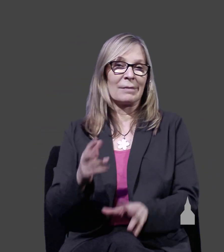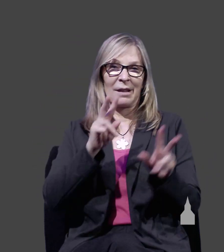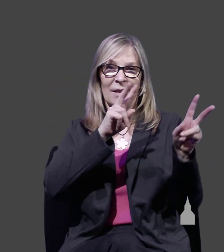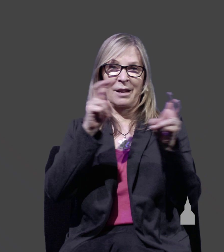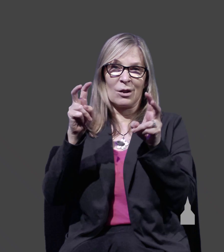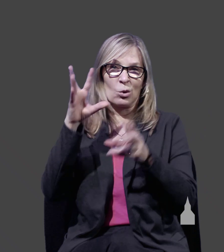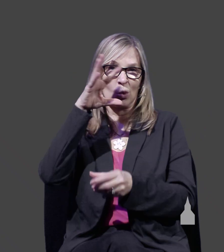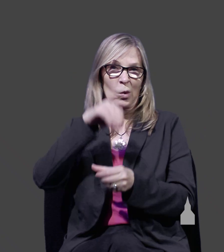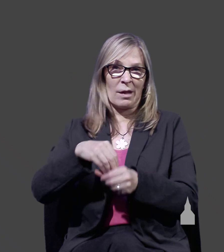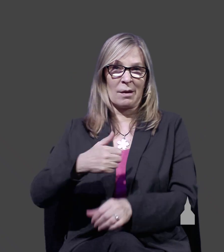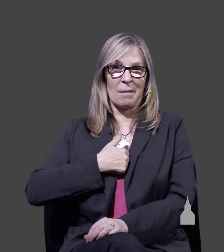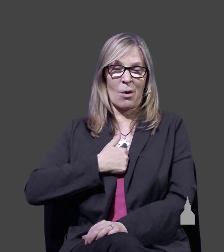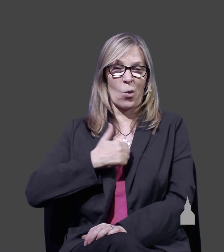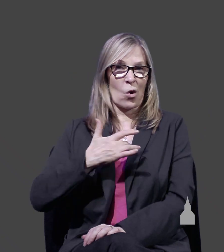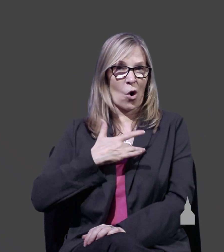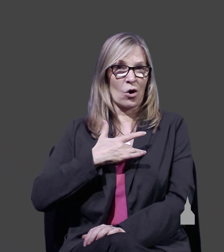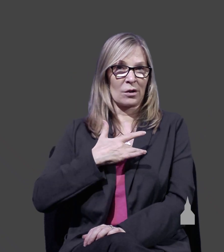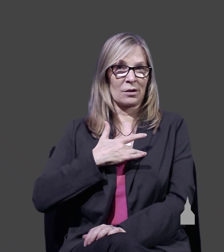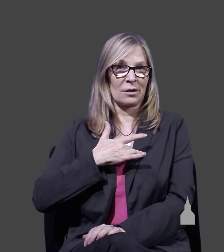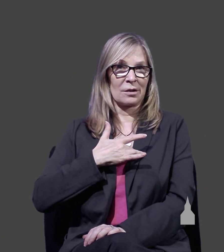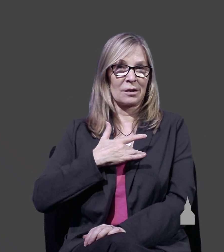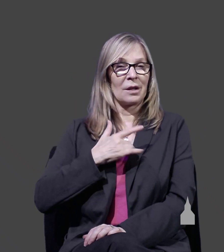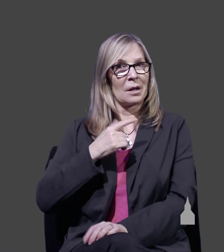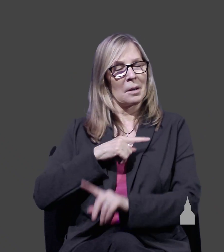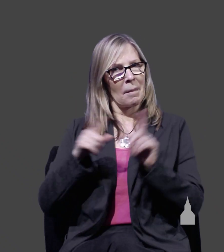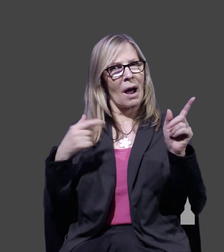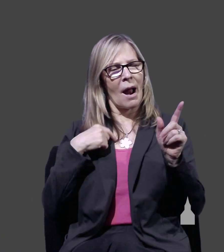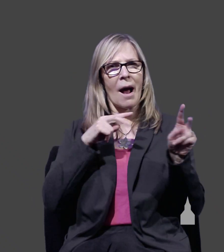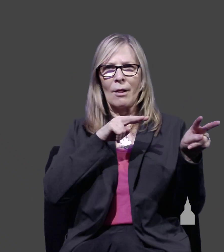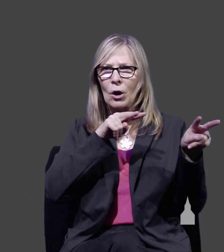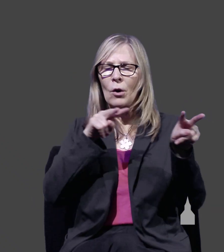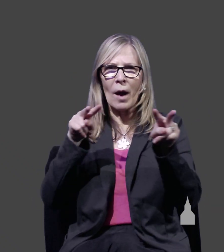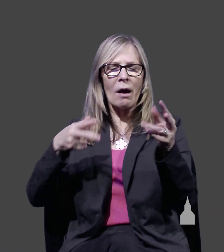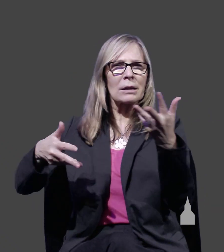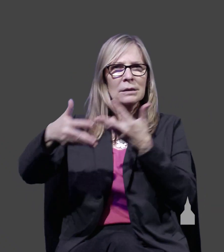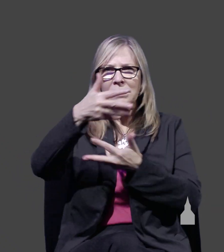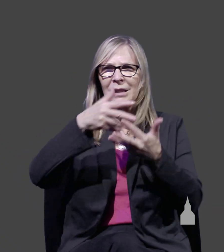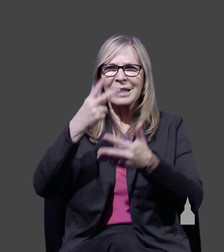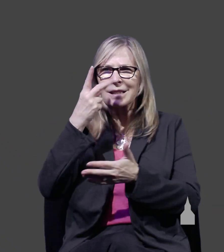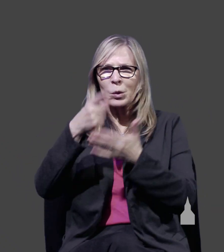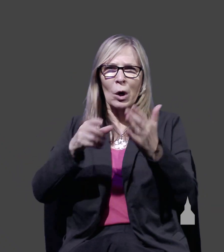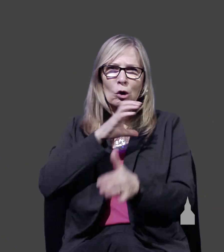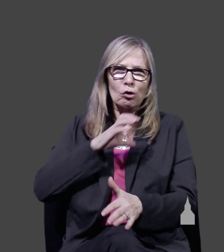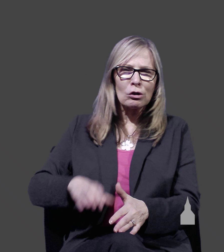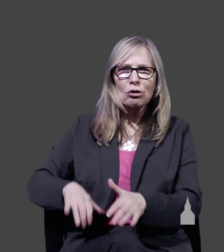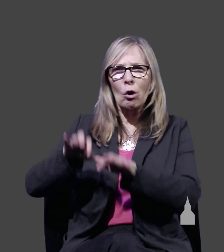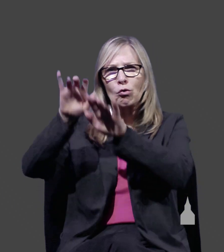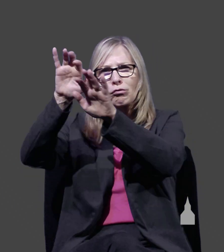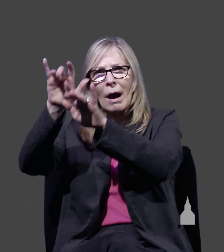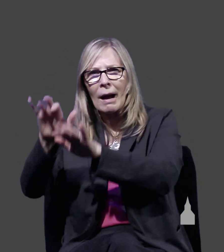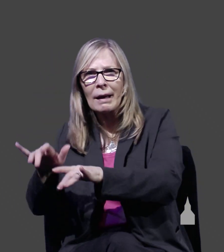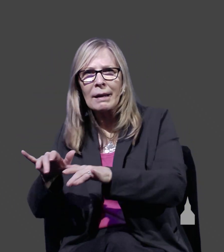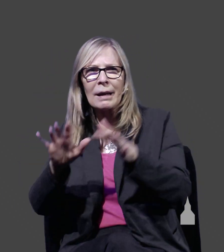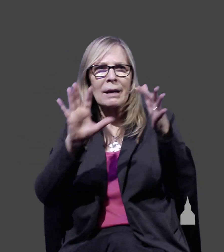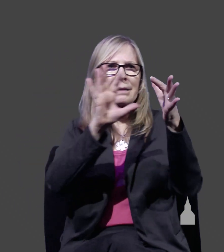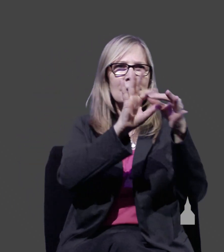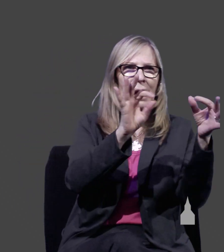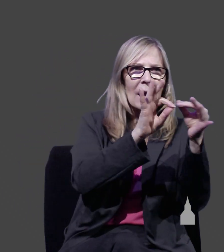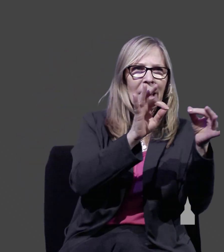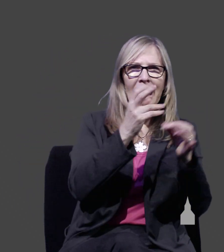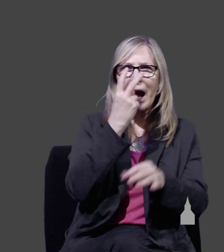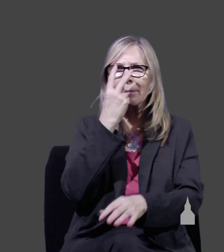own heart. But as I look around and I interact and I see what Christians are writing and saying, and I'm looking at what's going